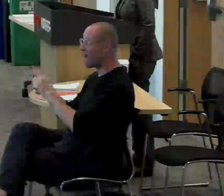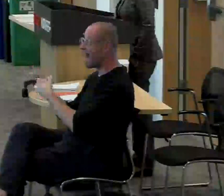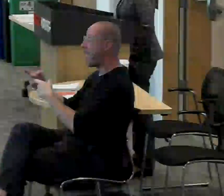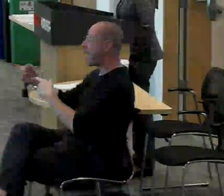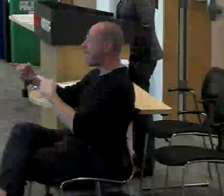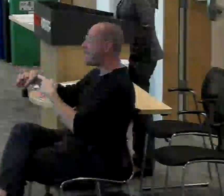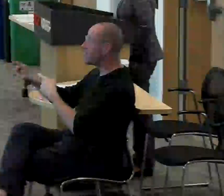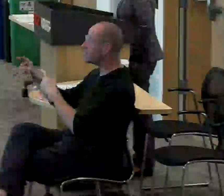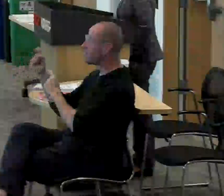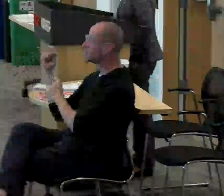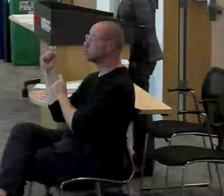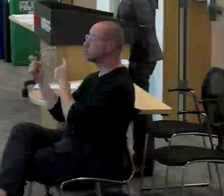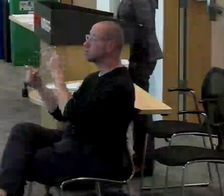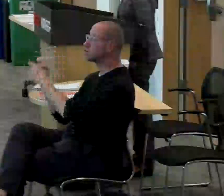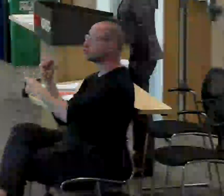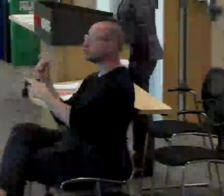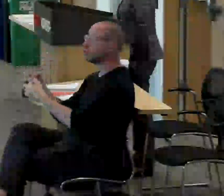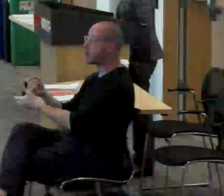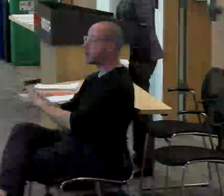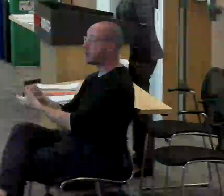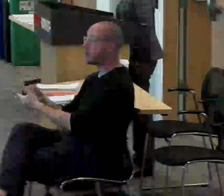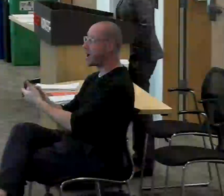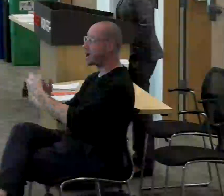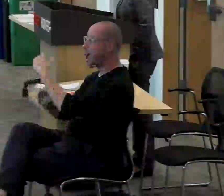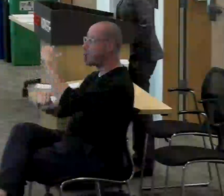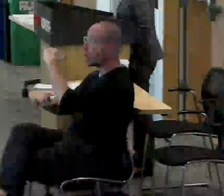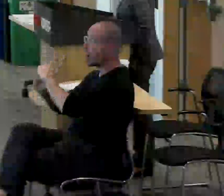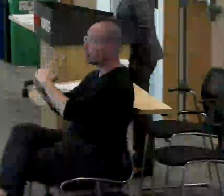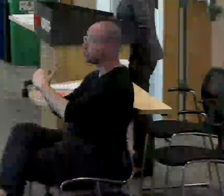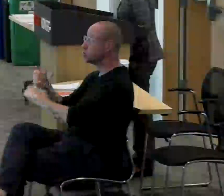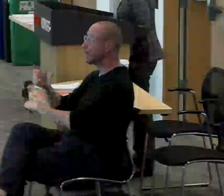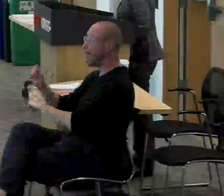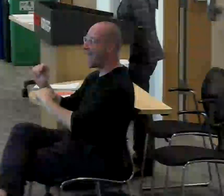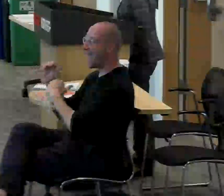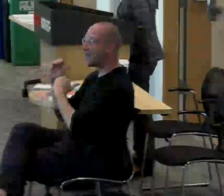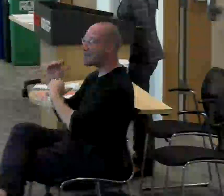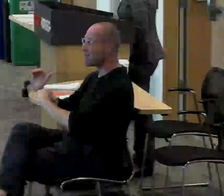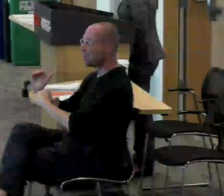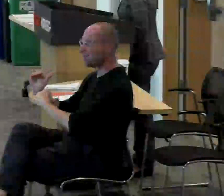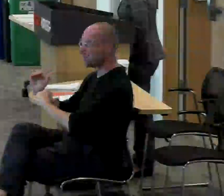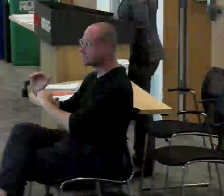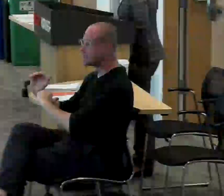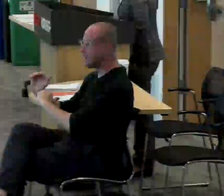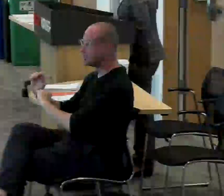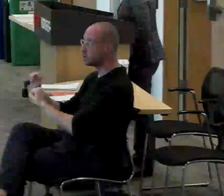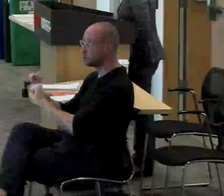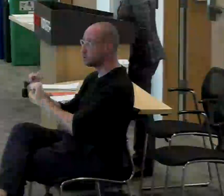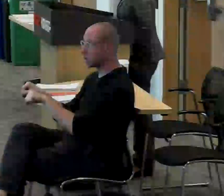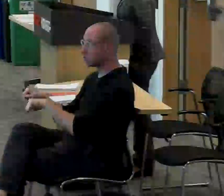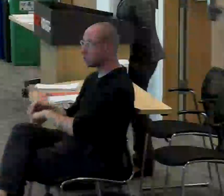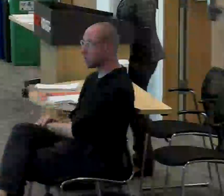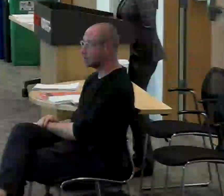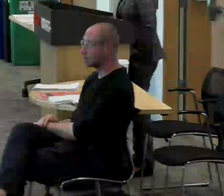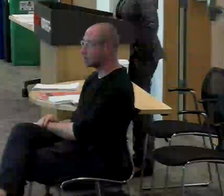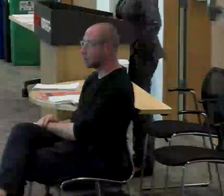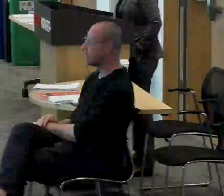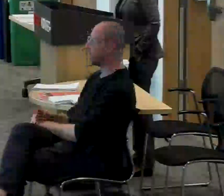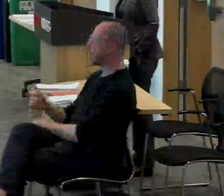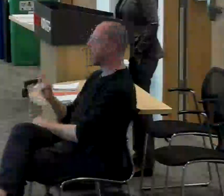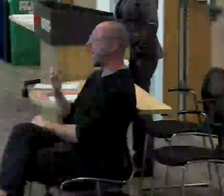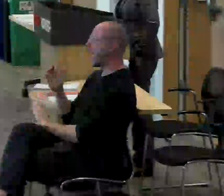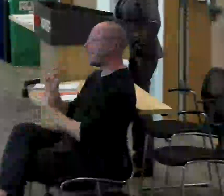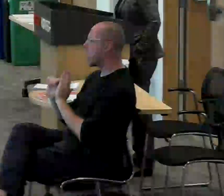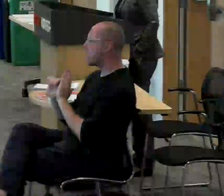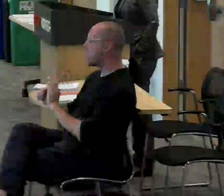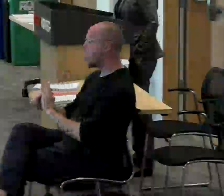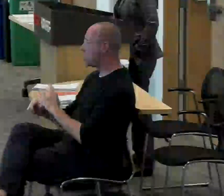contribute. Again, all the way up to any limit established. And I want to note here too that